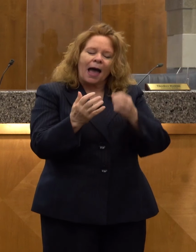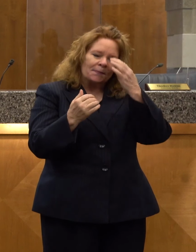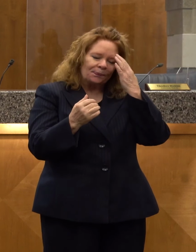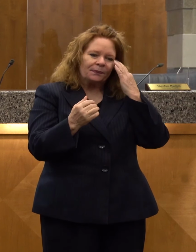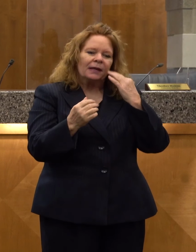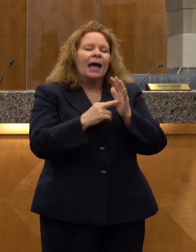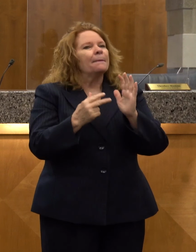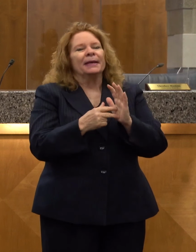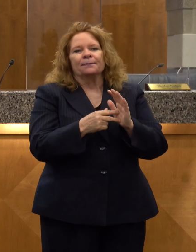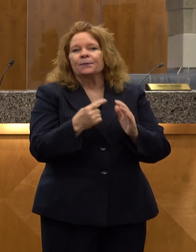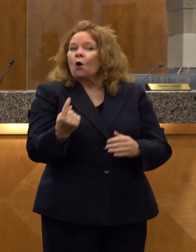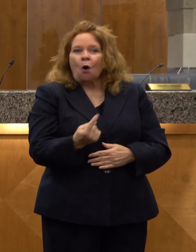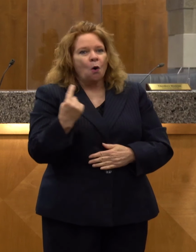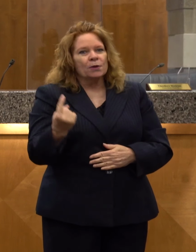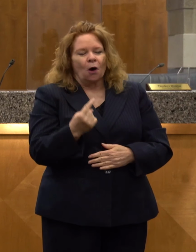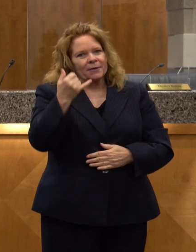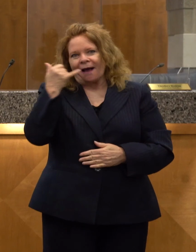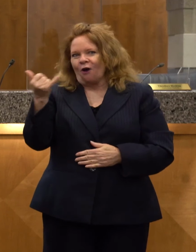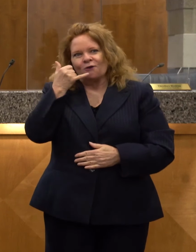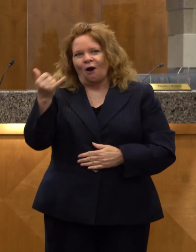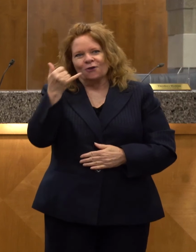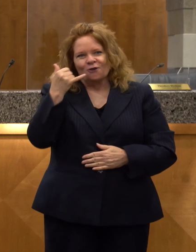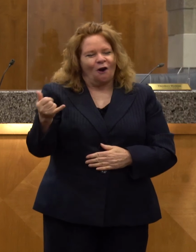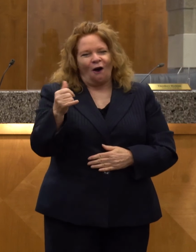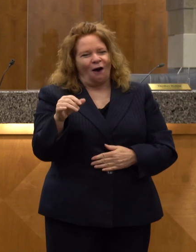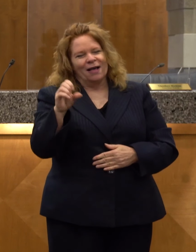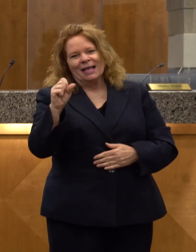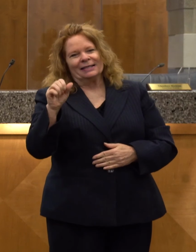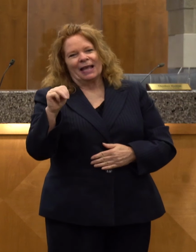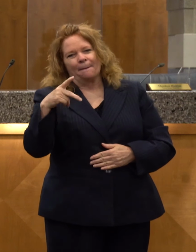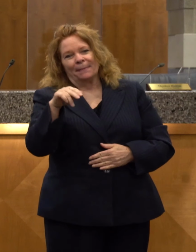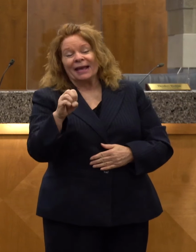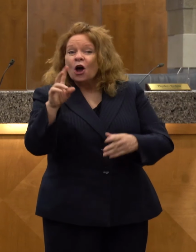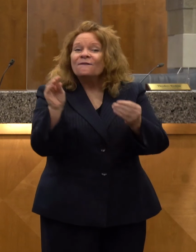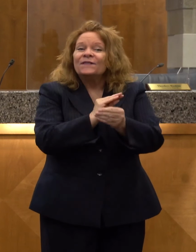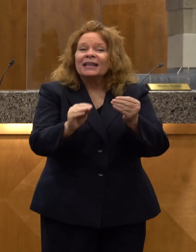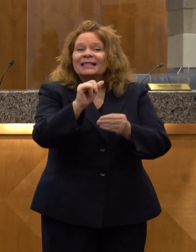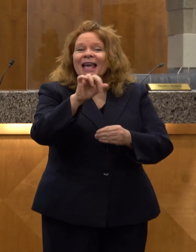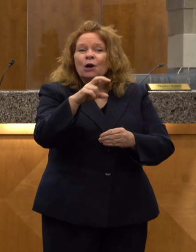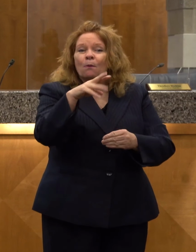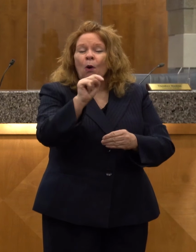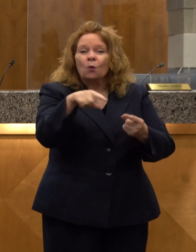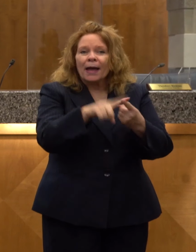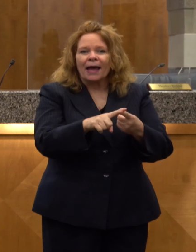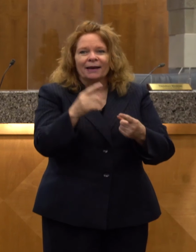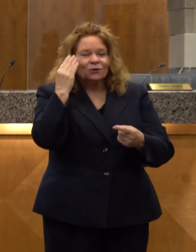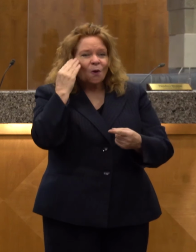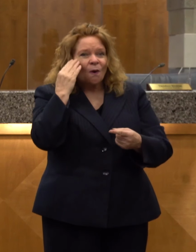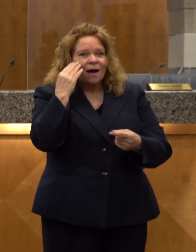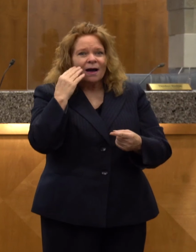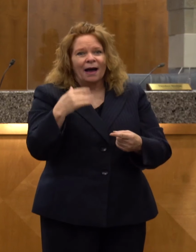I'm all the time calling Sam Page. I say, when are you going to fix Airport Road? Okay, I got mayor one time when I was on